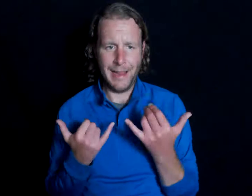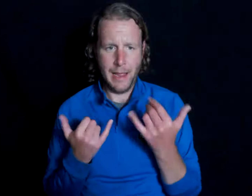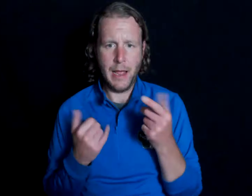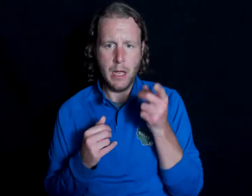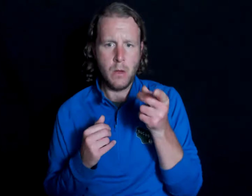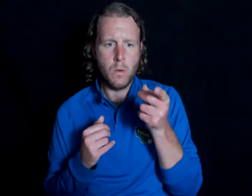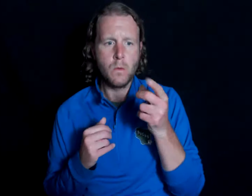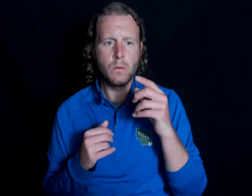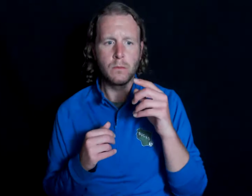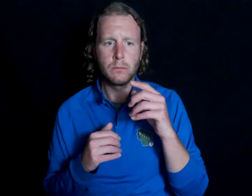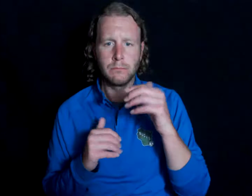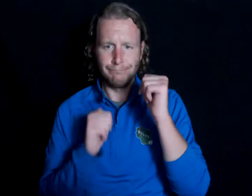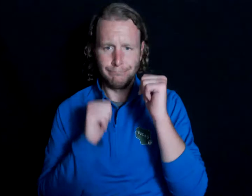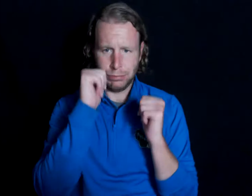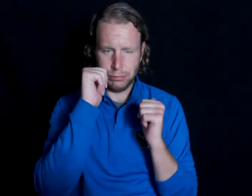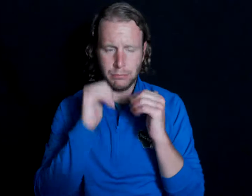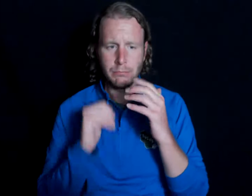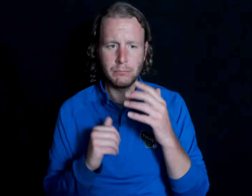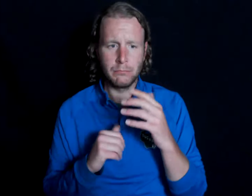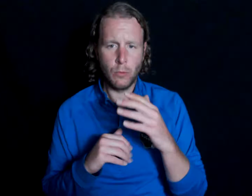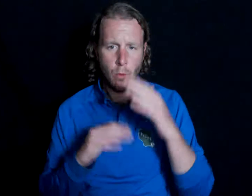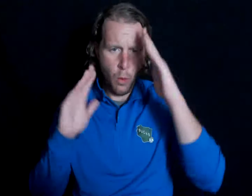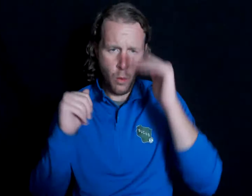12 minutes, trying to tie the series at a game apiece.